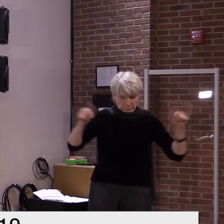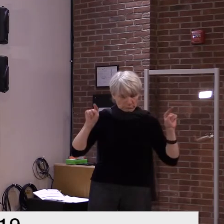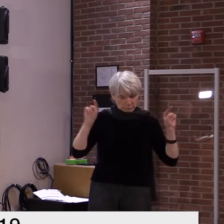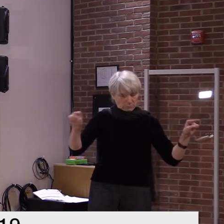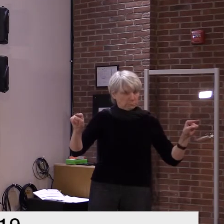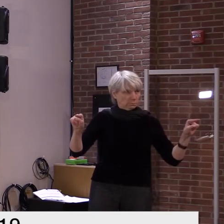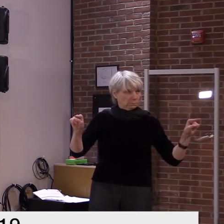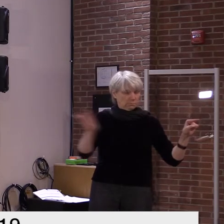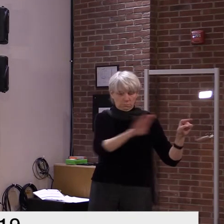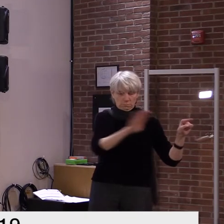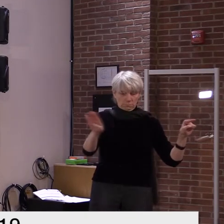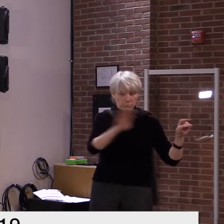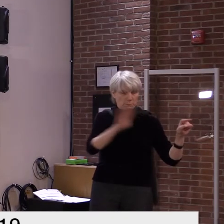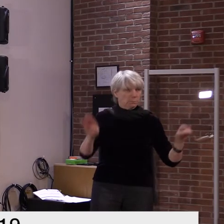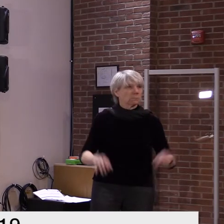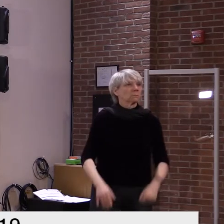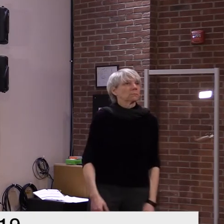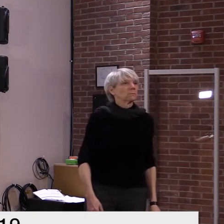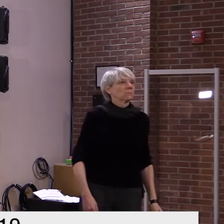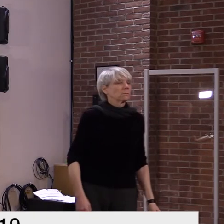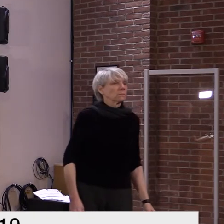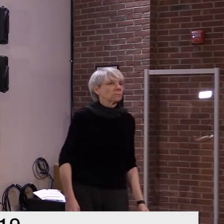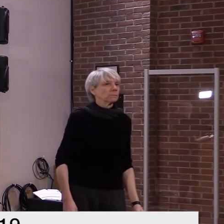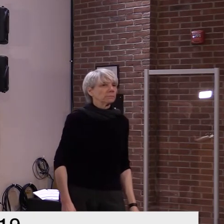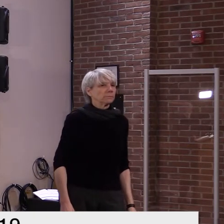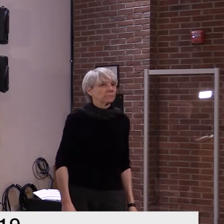the auditor and OneCare.